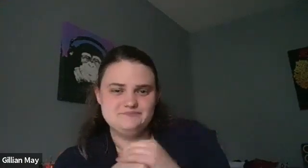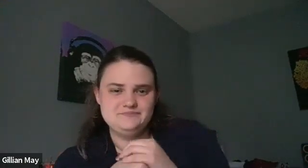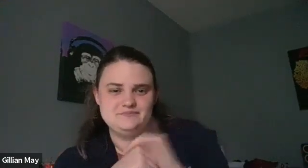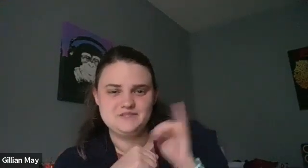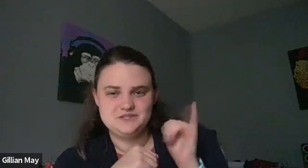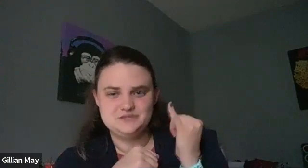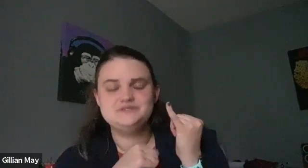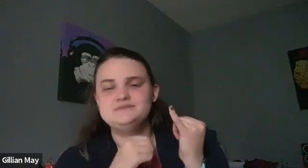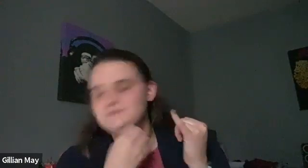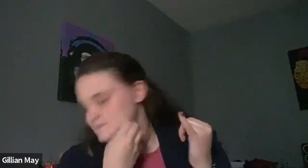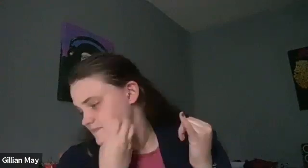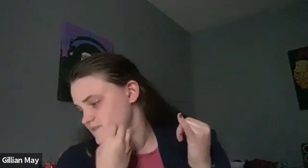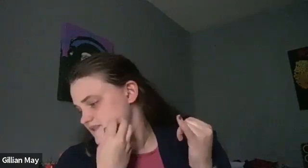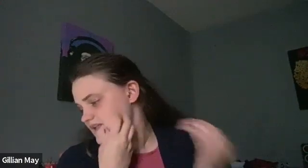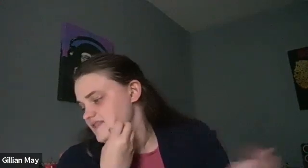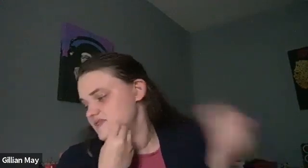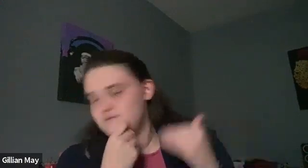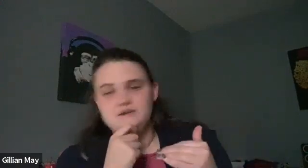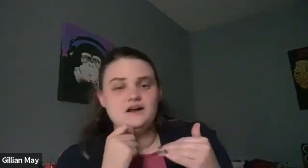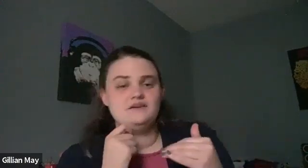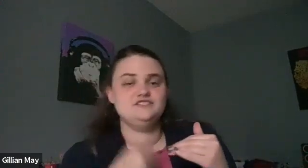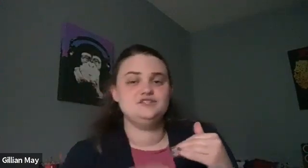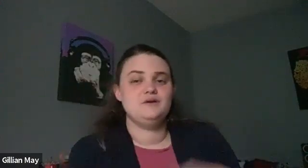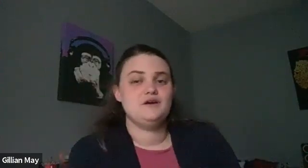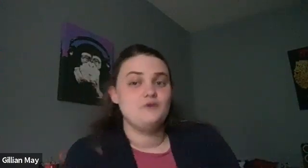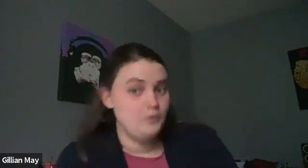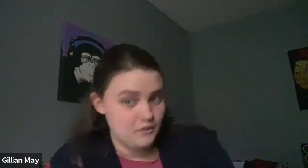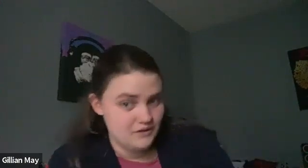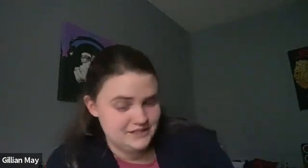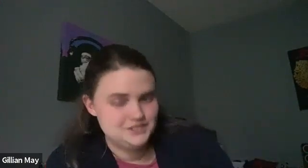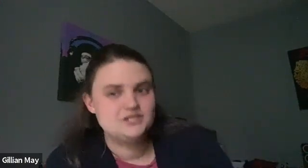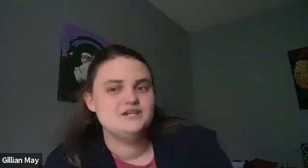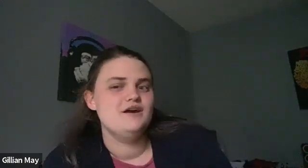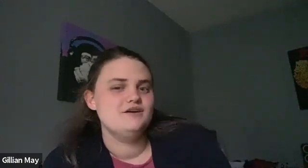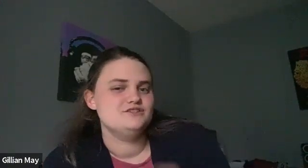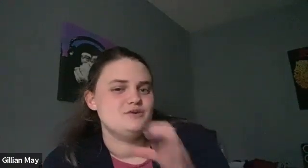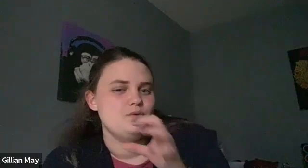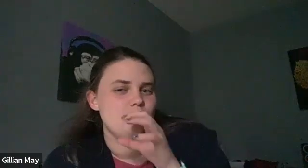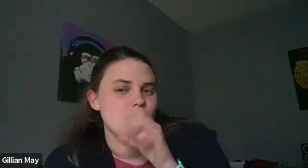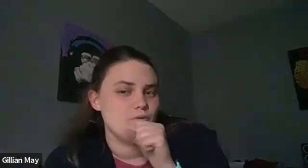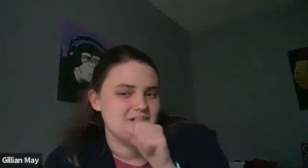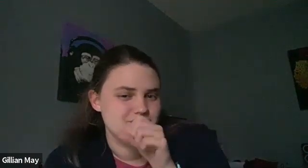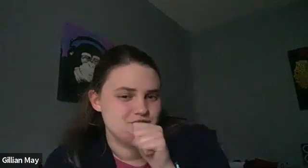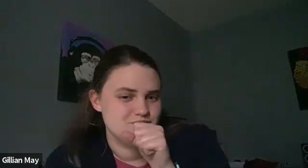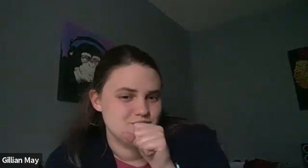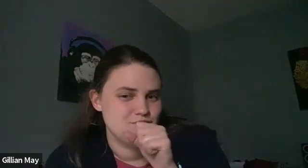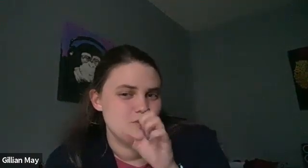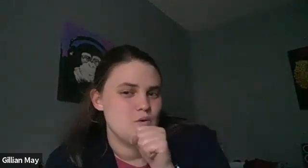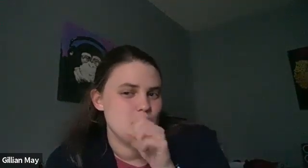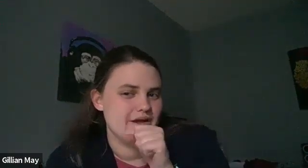and then we got onto our orange, So orange,